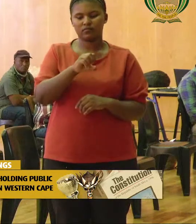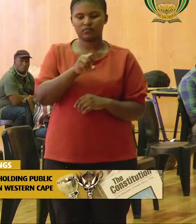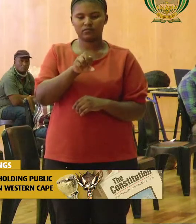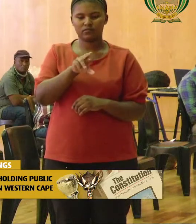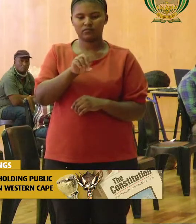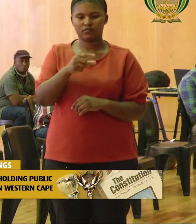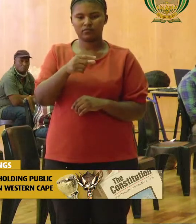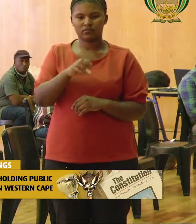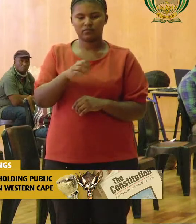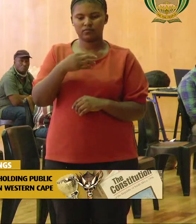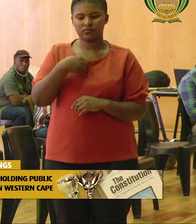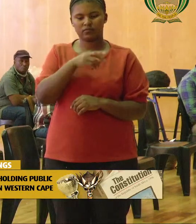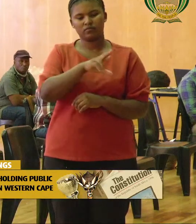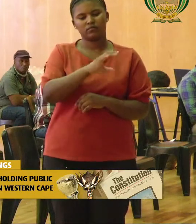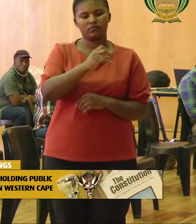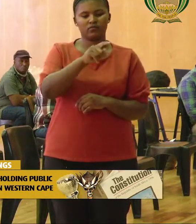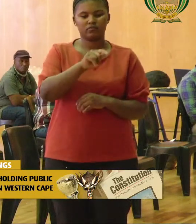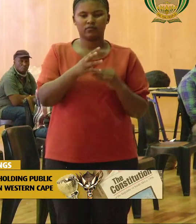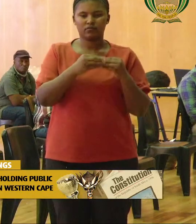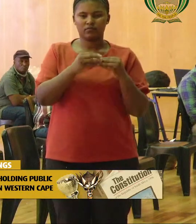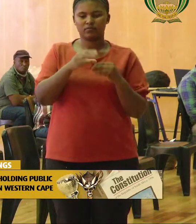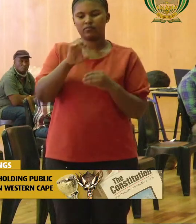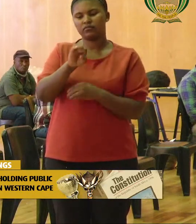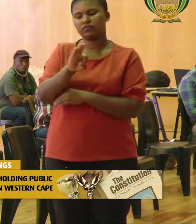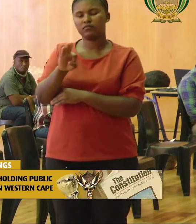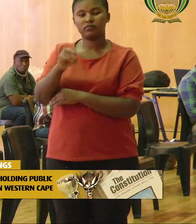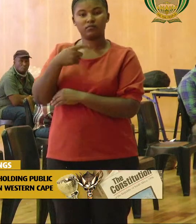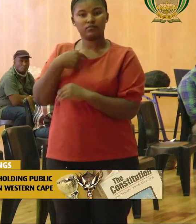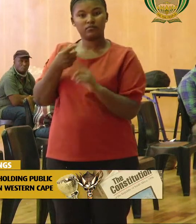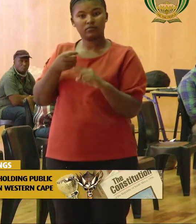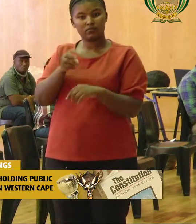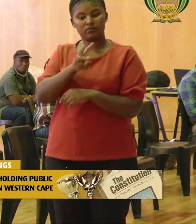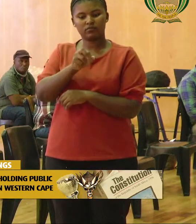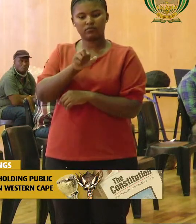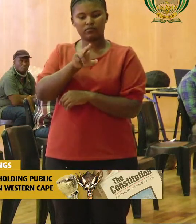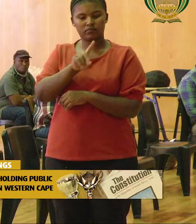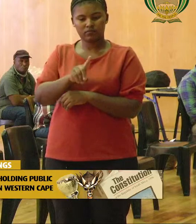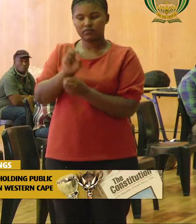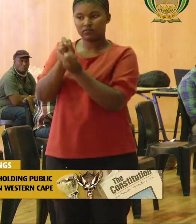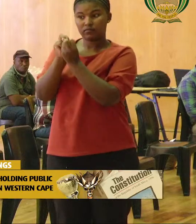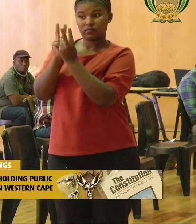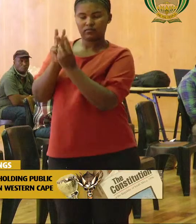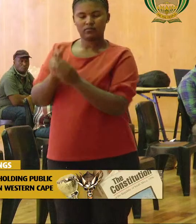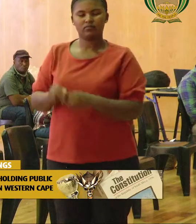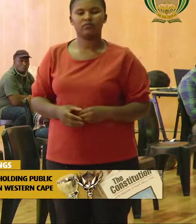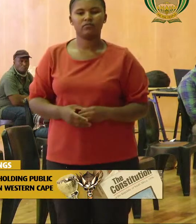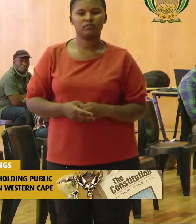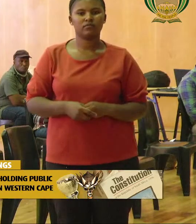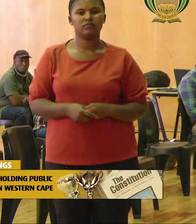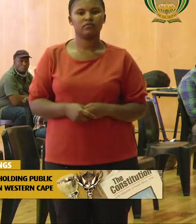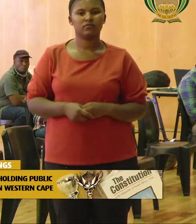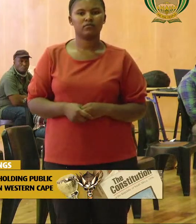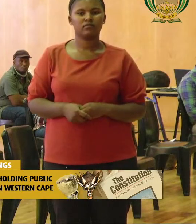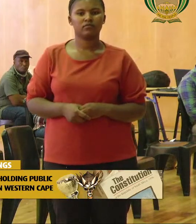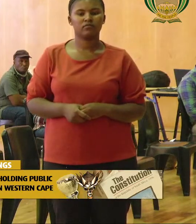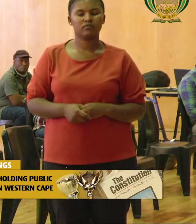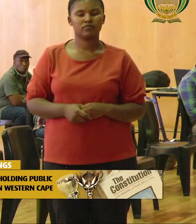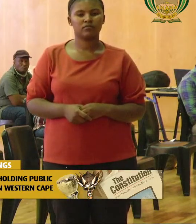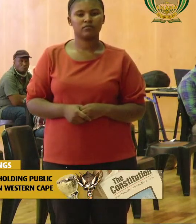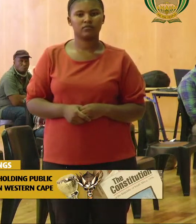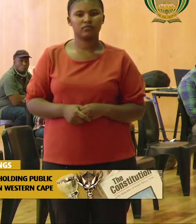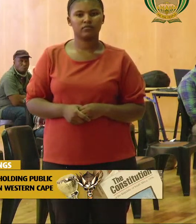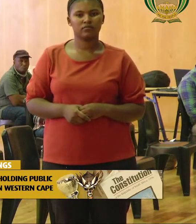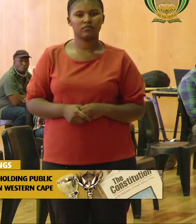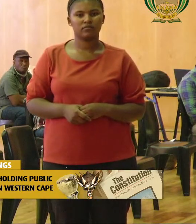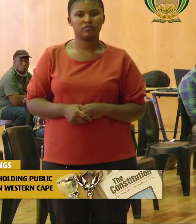RCT member of EFF. I'm coming from Ward 12 in George. Okay.